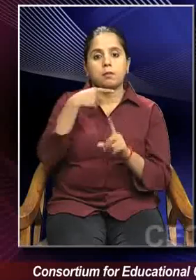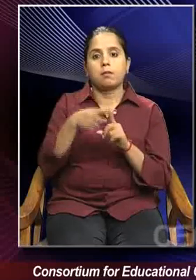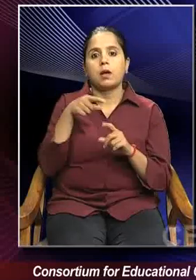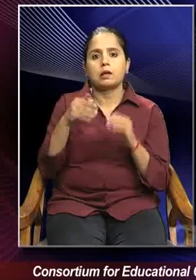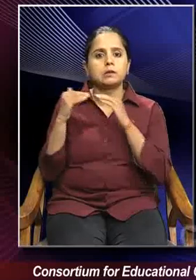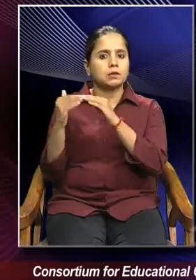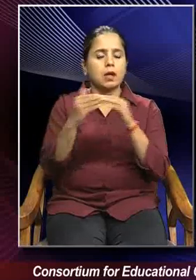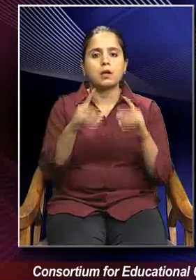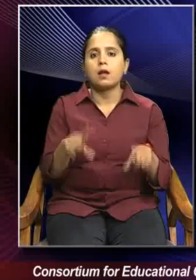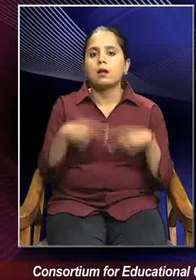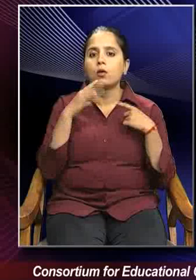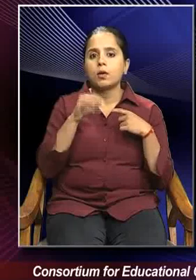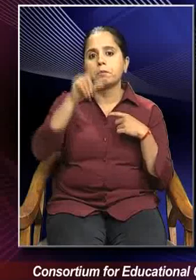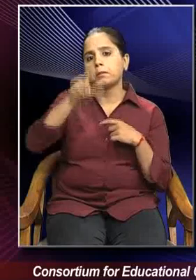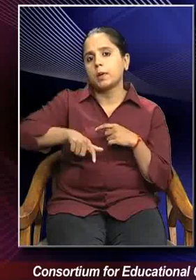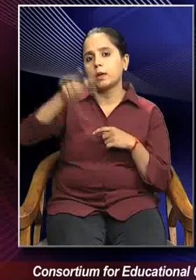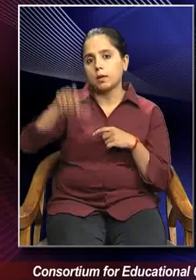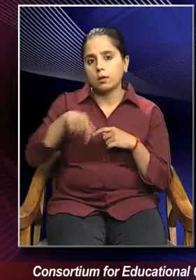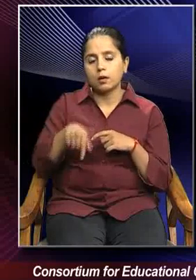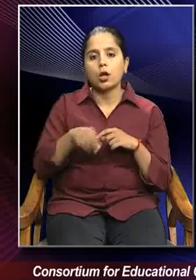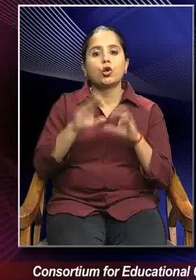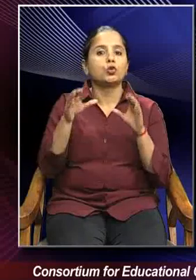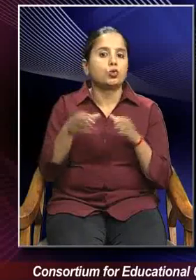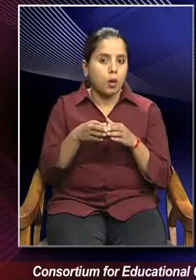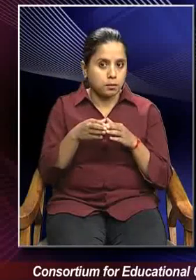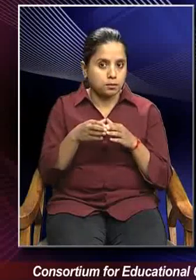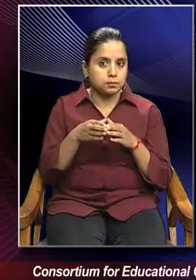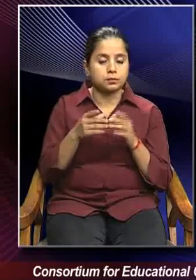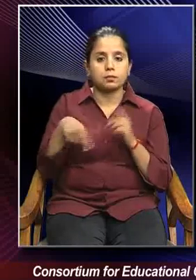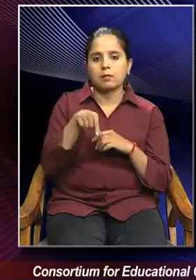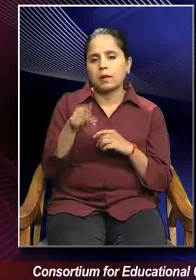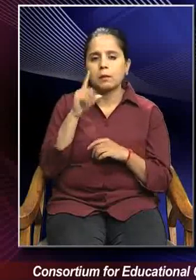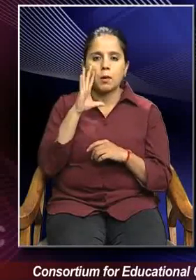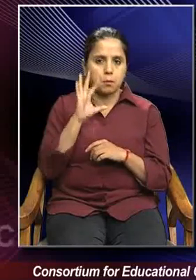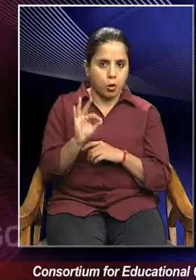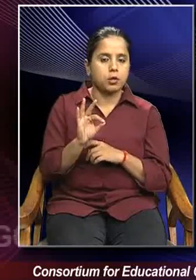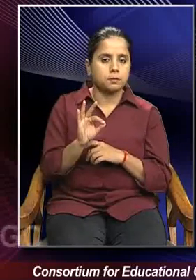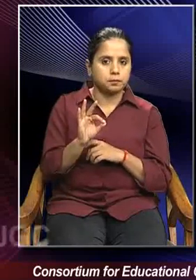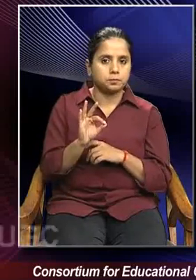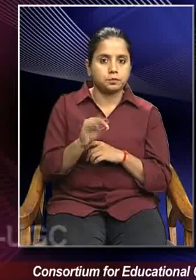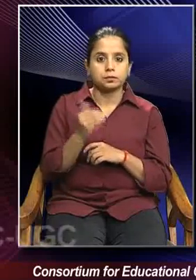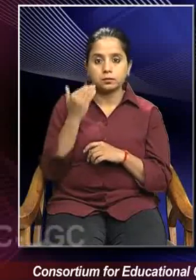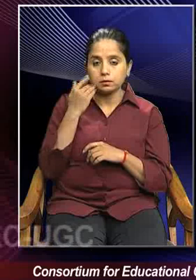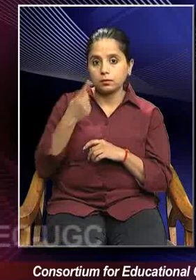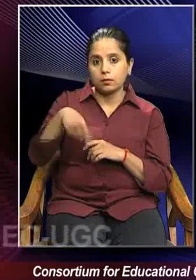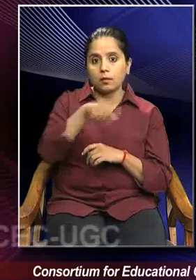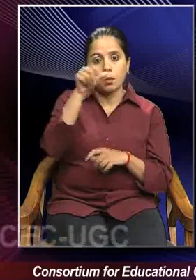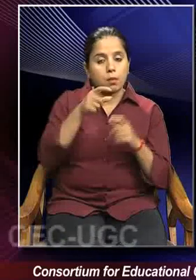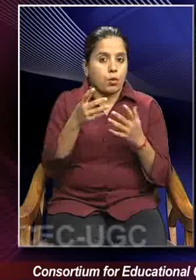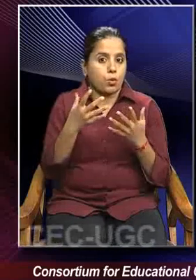standard of living of people and the groups is necessary when attempting